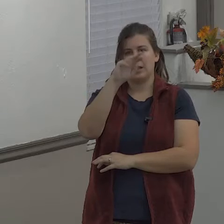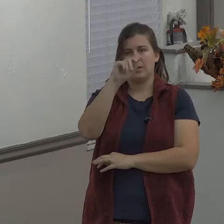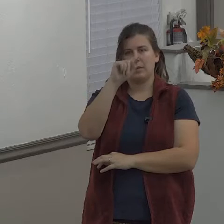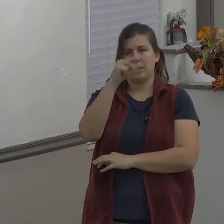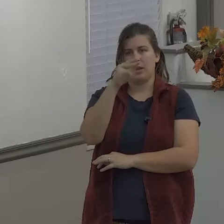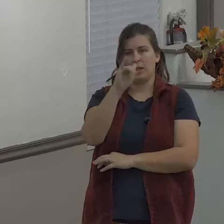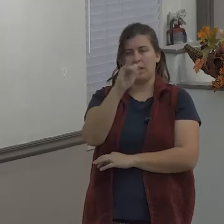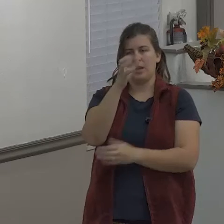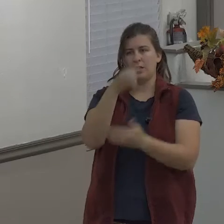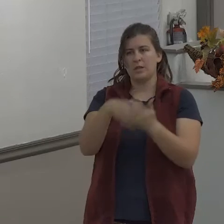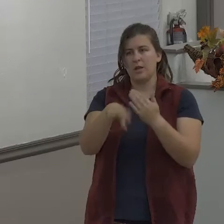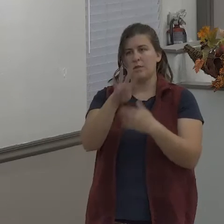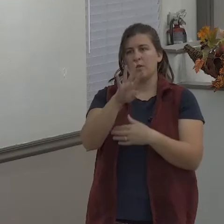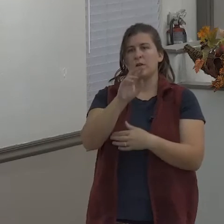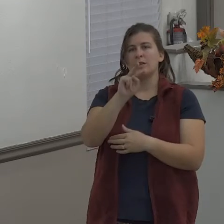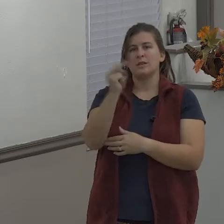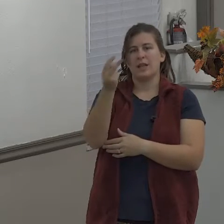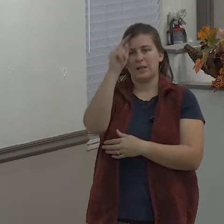4.